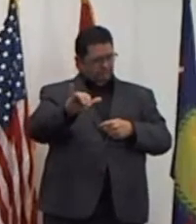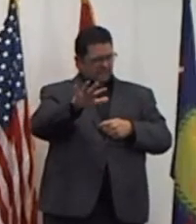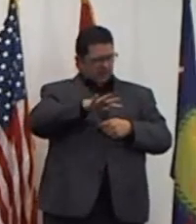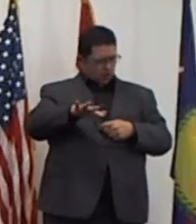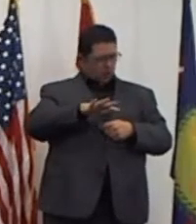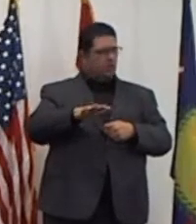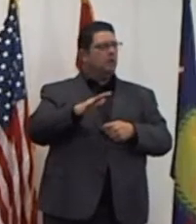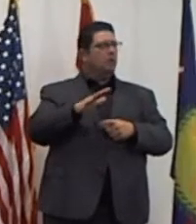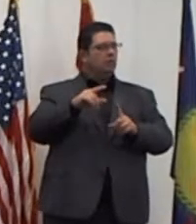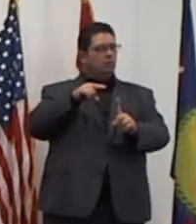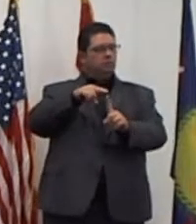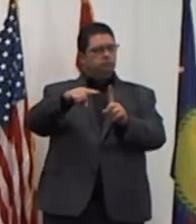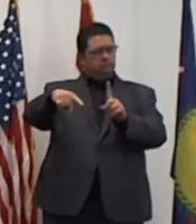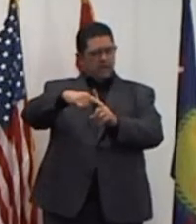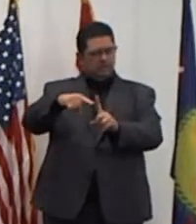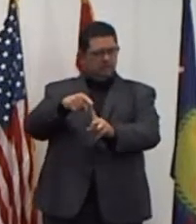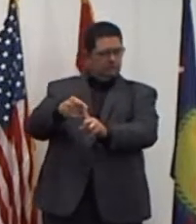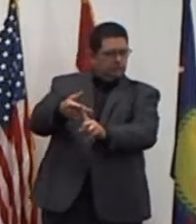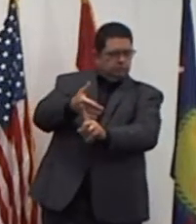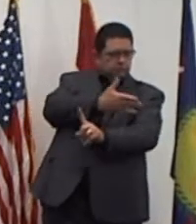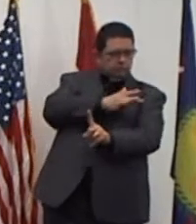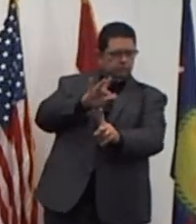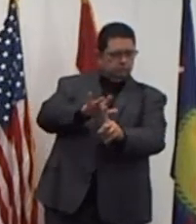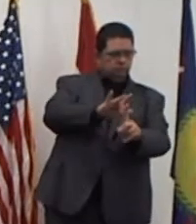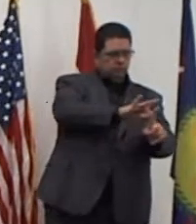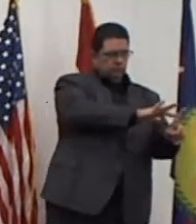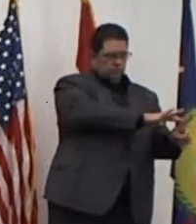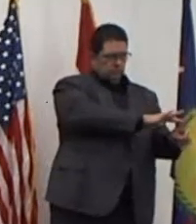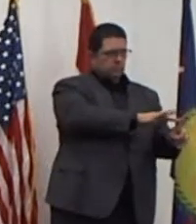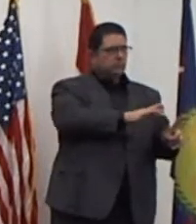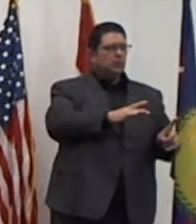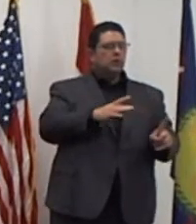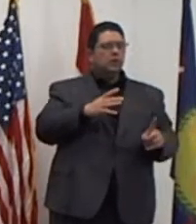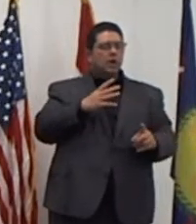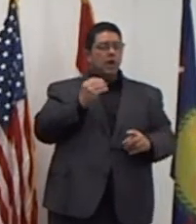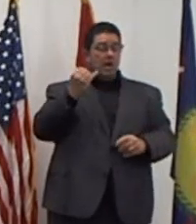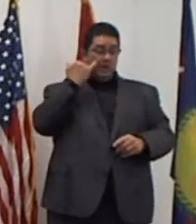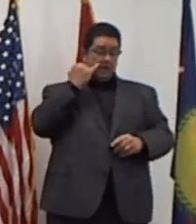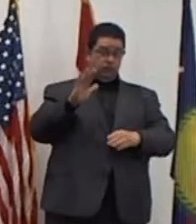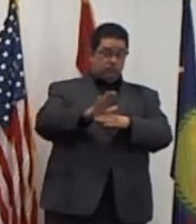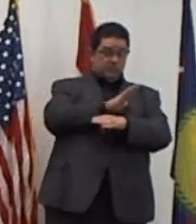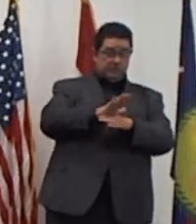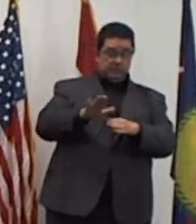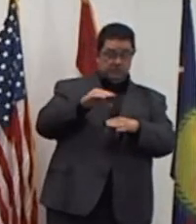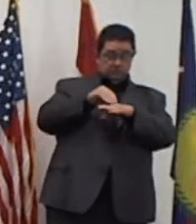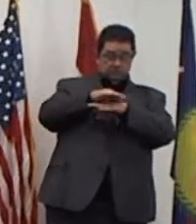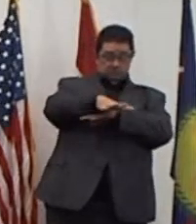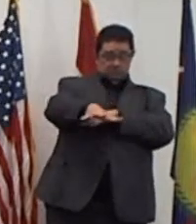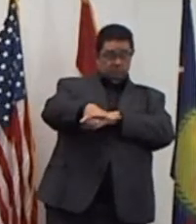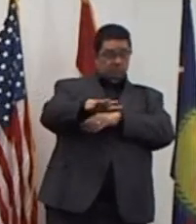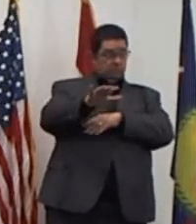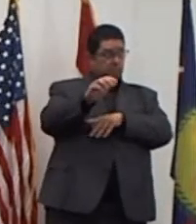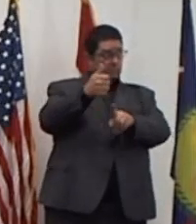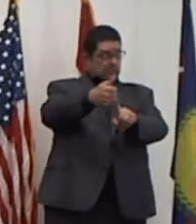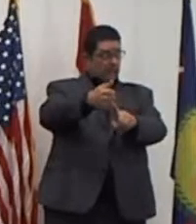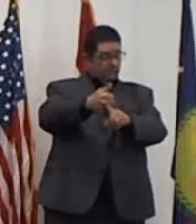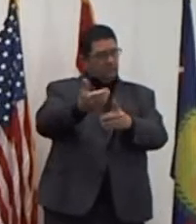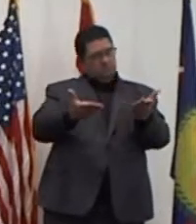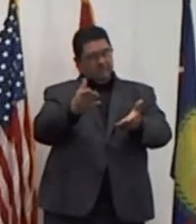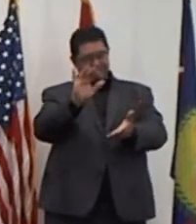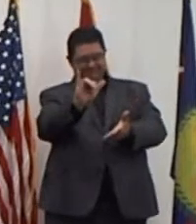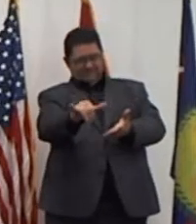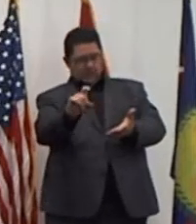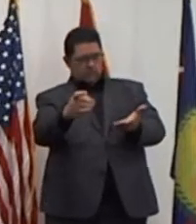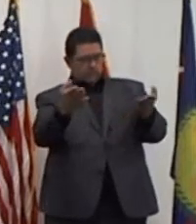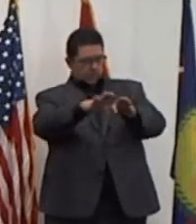If there's a specific business that is affected, then that business may have to shut down. If we see a specific